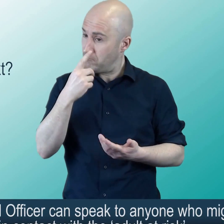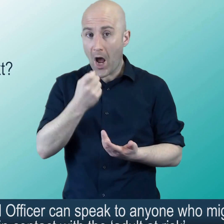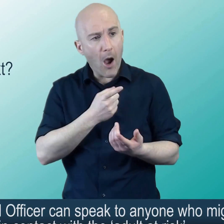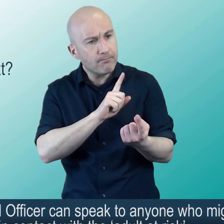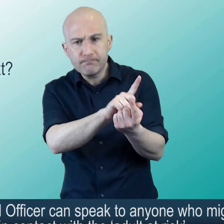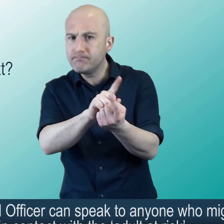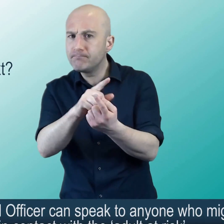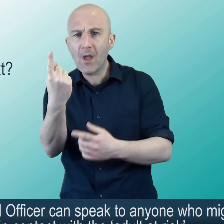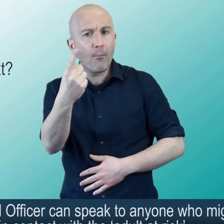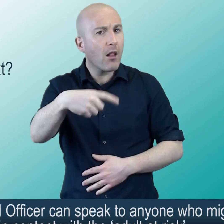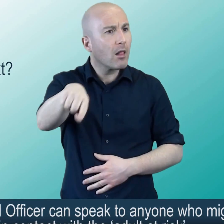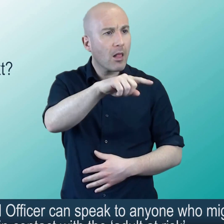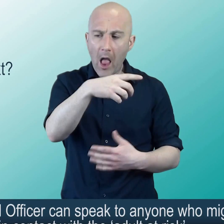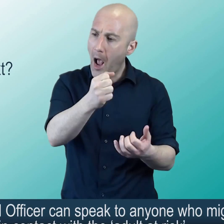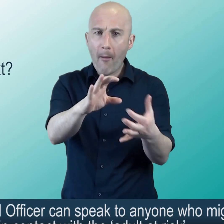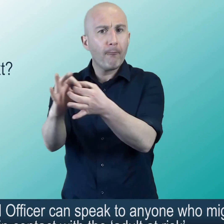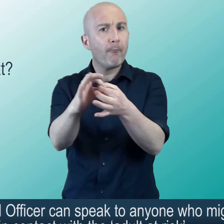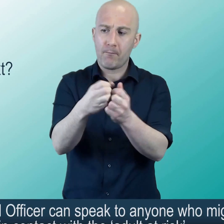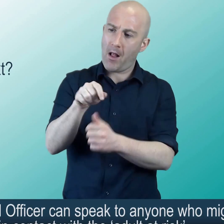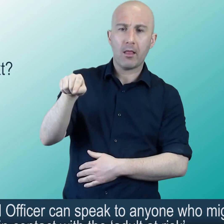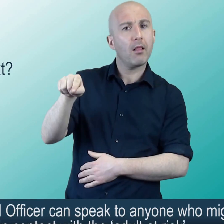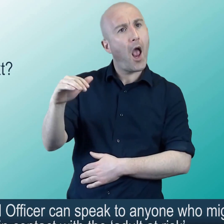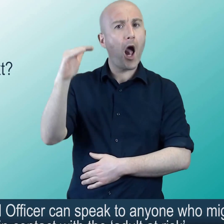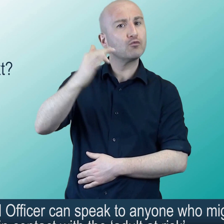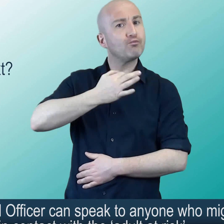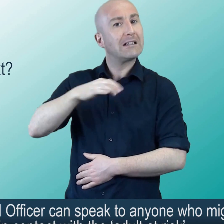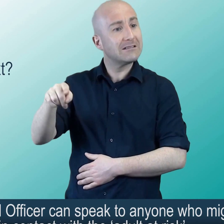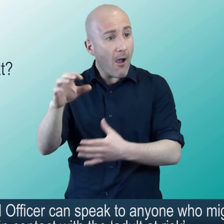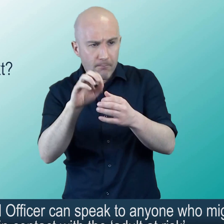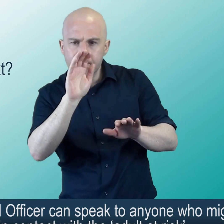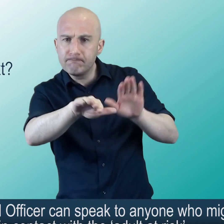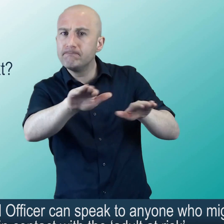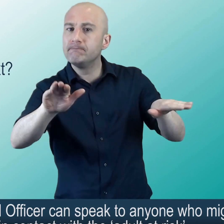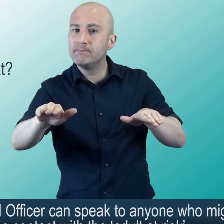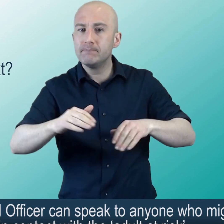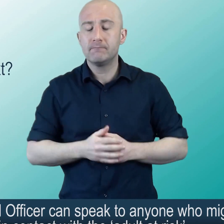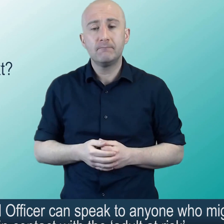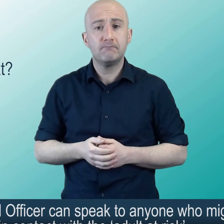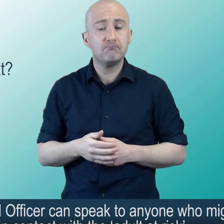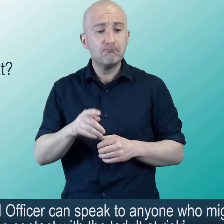The council officer can speak to anyone who might be in contact with the adult at risk.